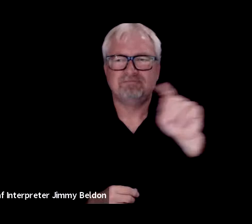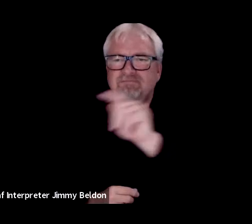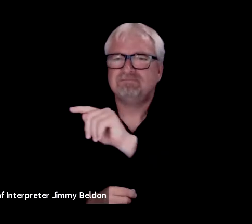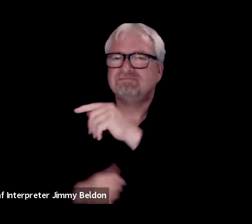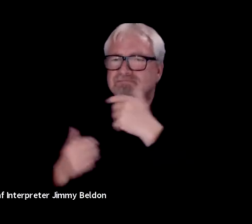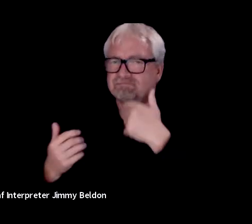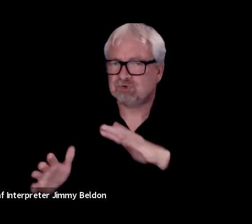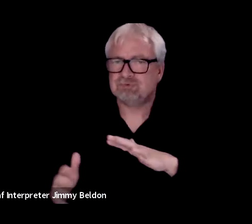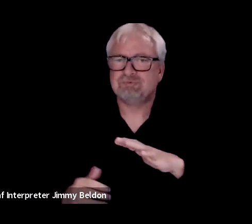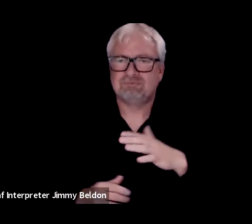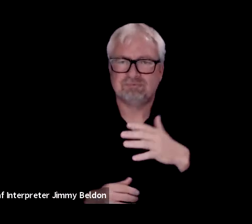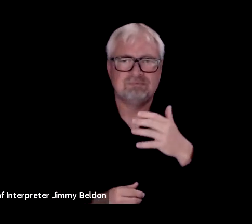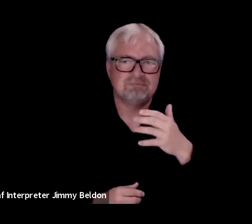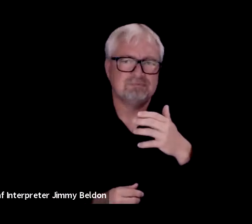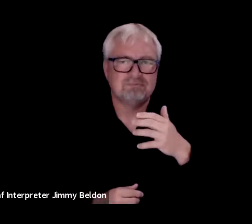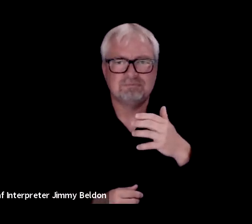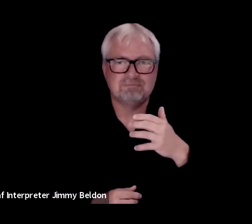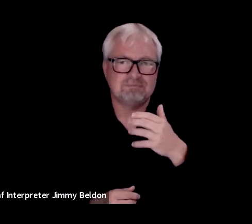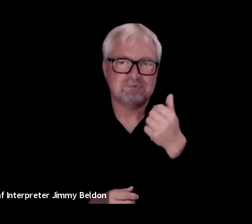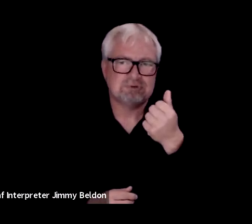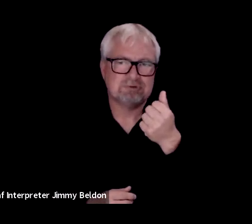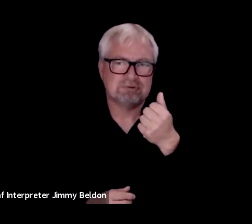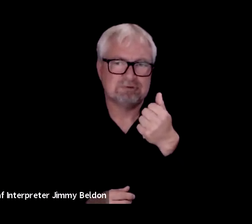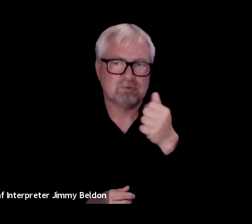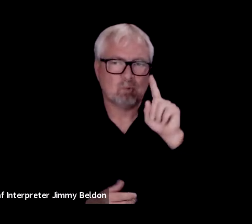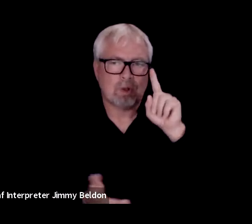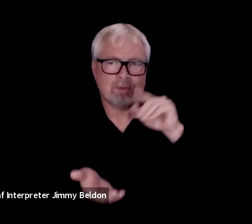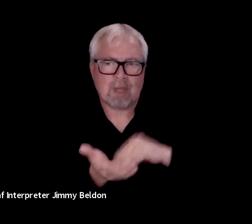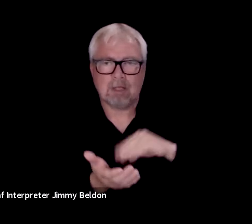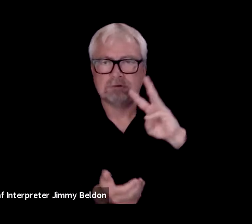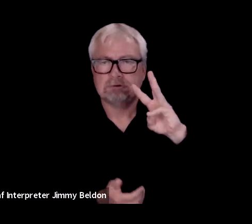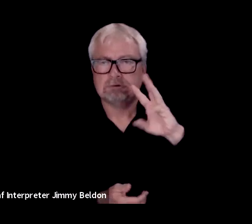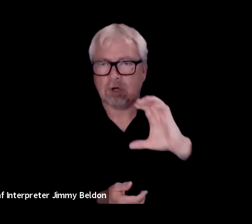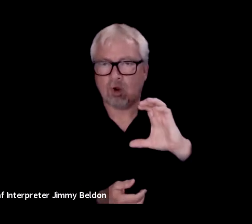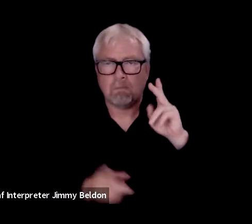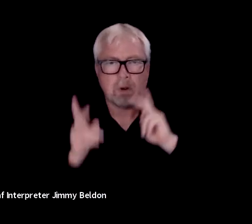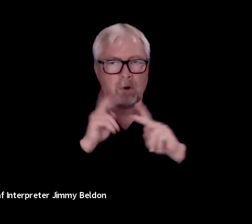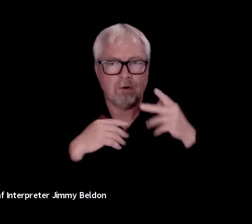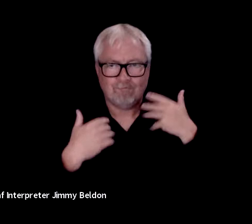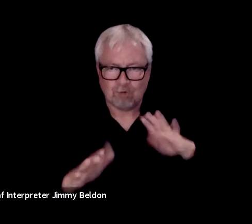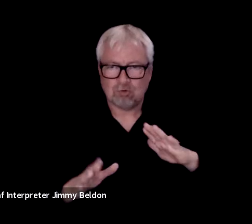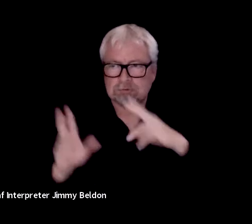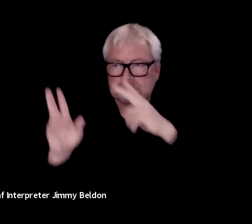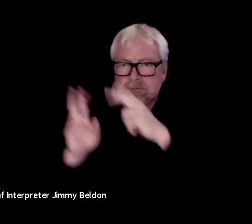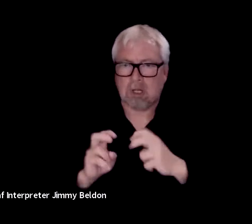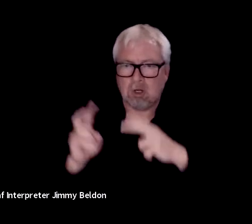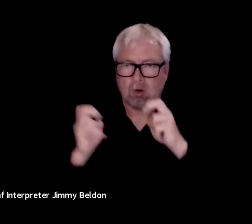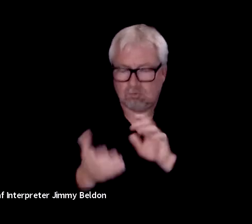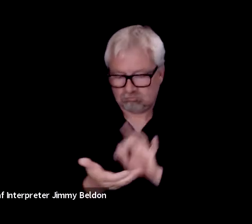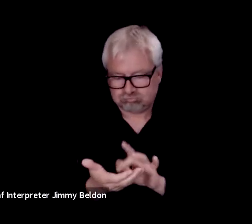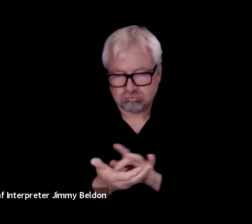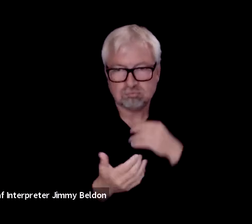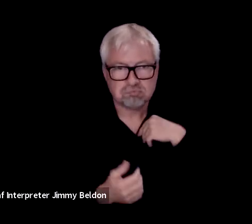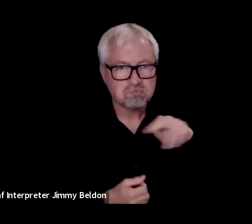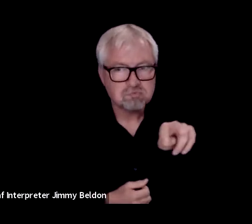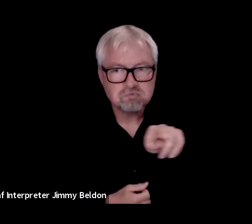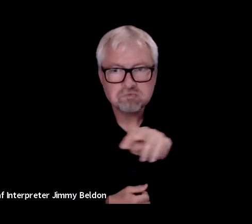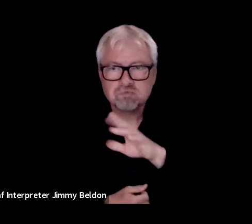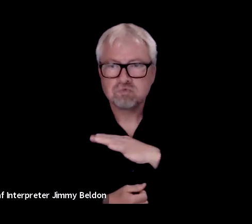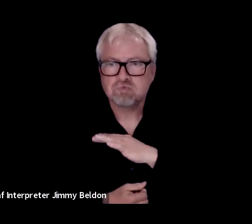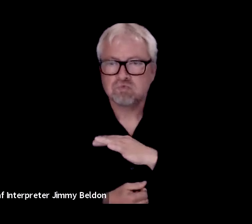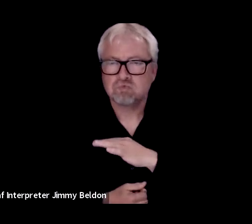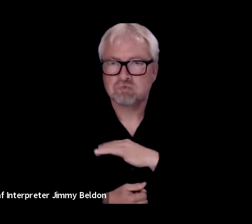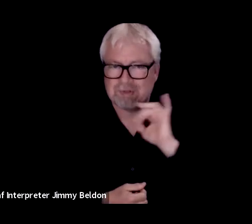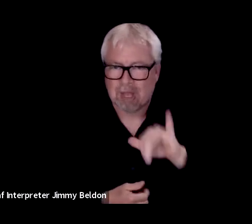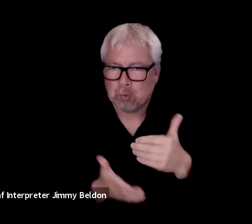their records right away and waiting for a long period of time. While many people we think will